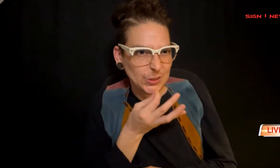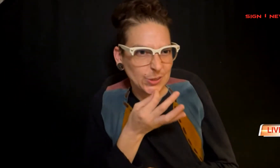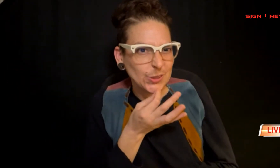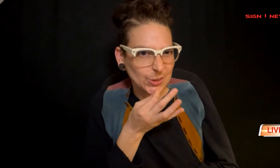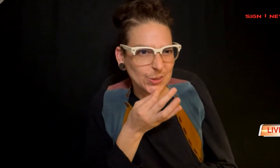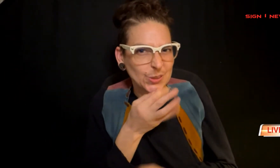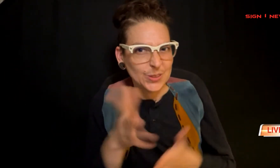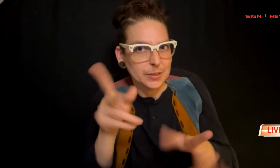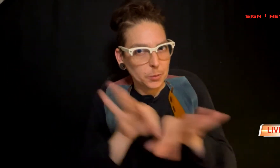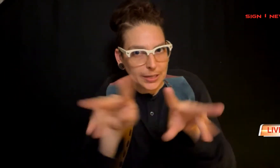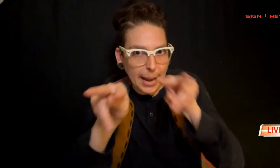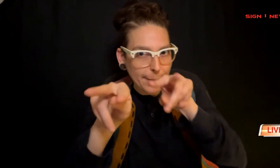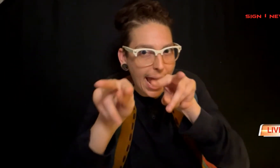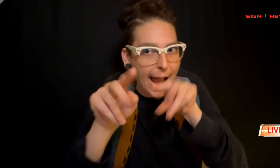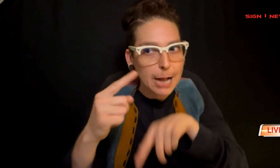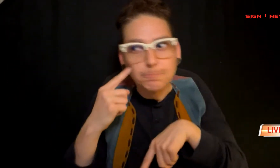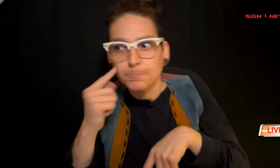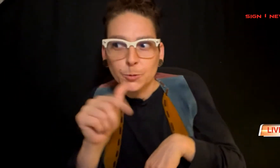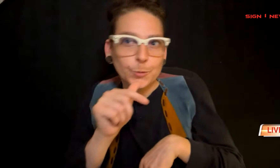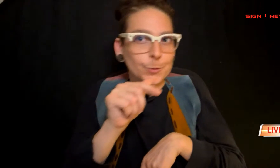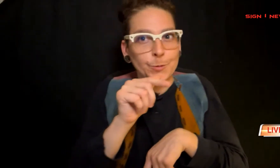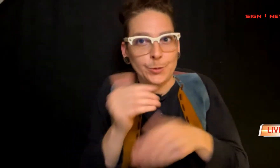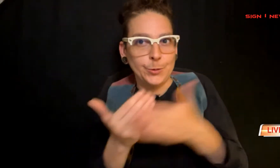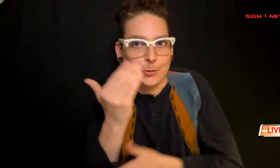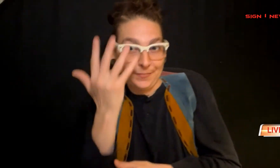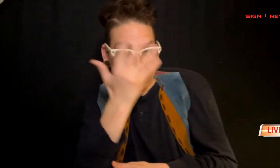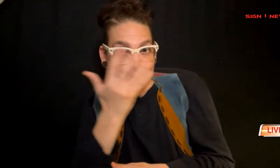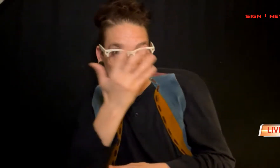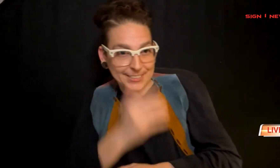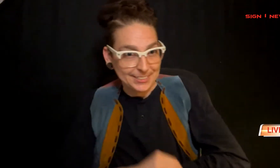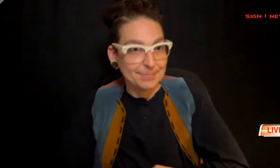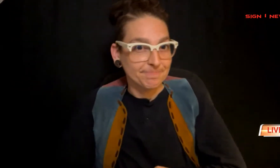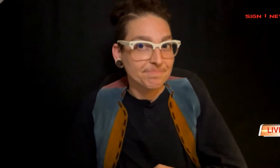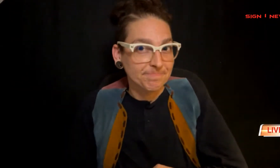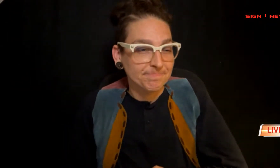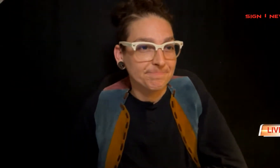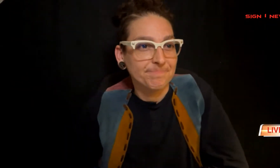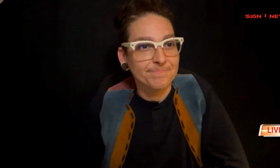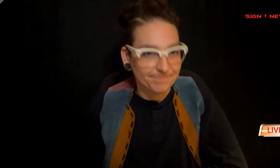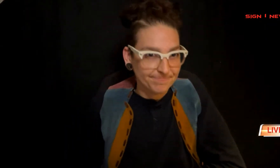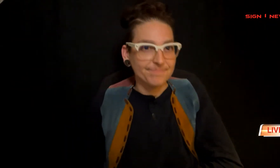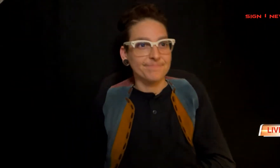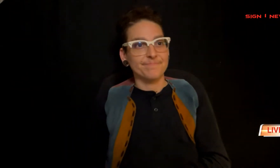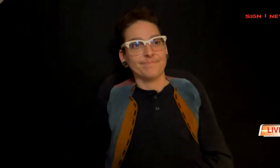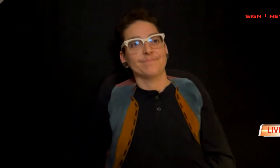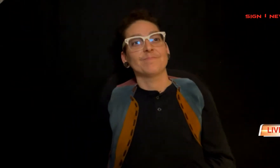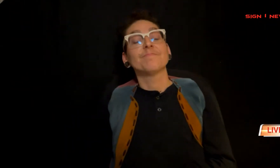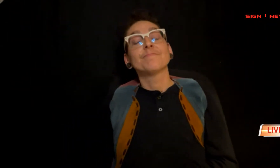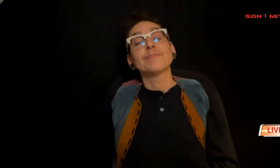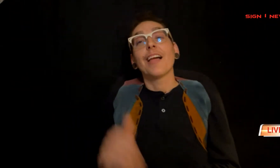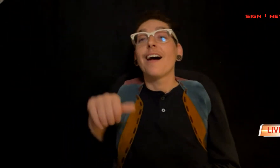team soon. So be on the lookout for that too, the new faces.